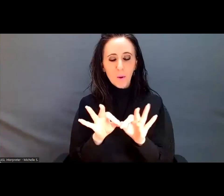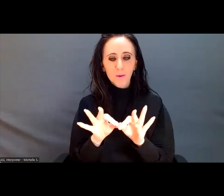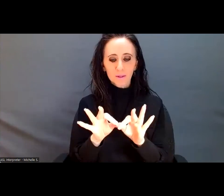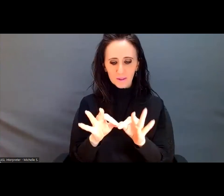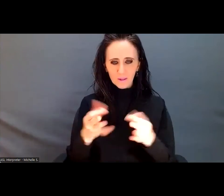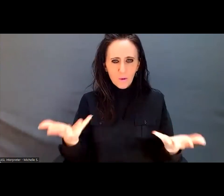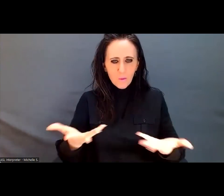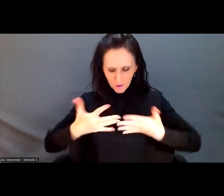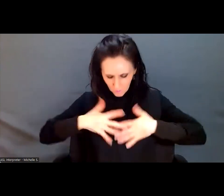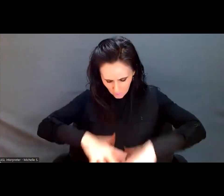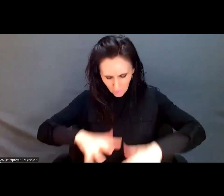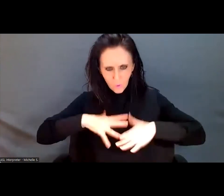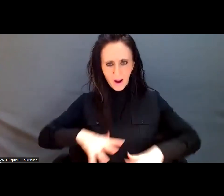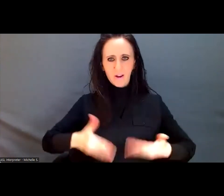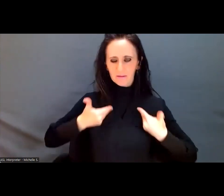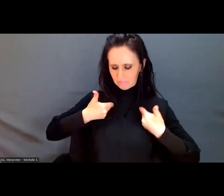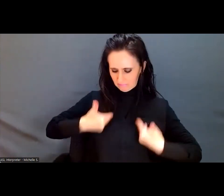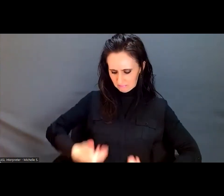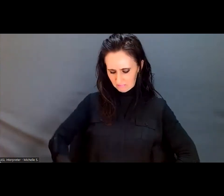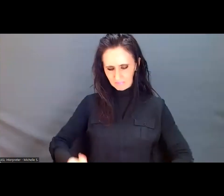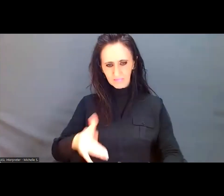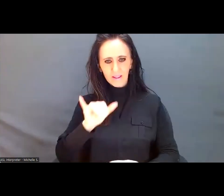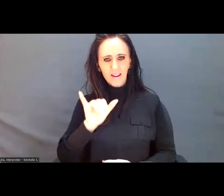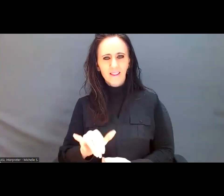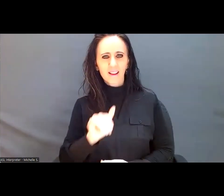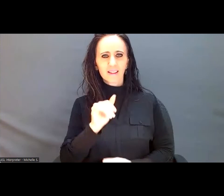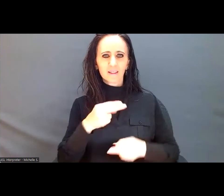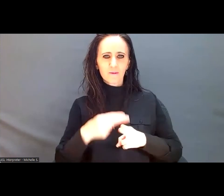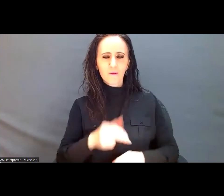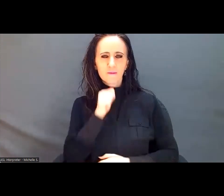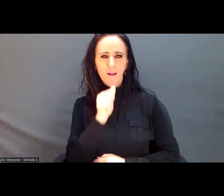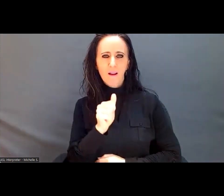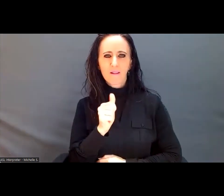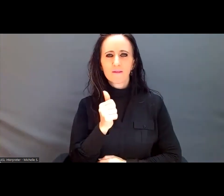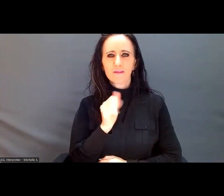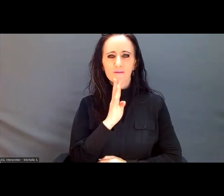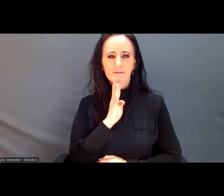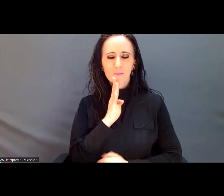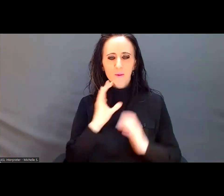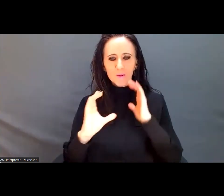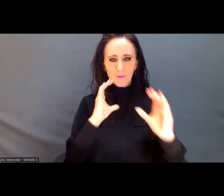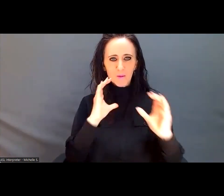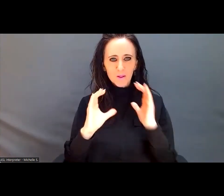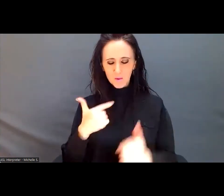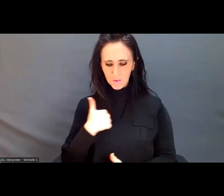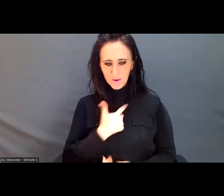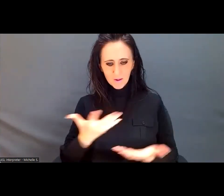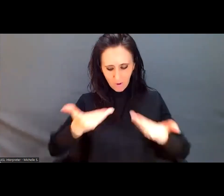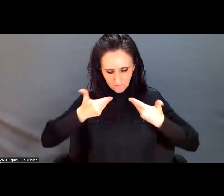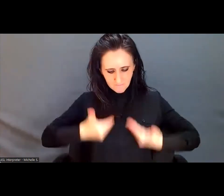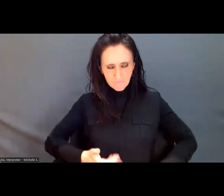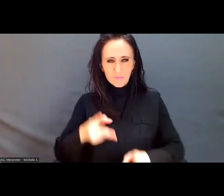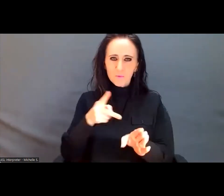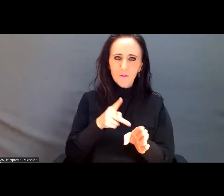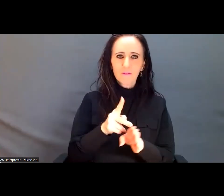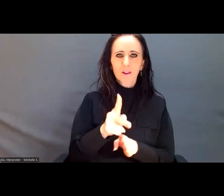is that sending? What is the nonverbal communication, right? Crisp, professional. We want to be thinking about resetting